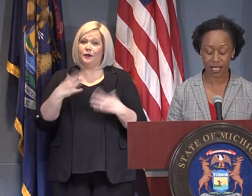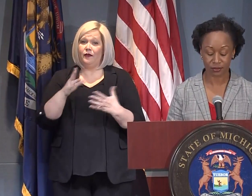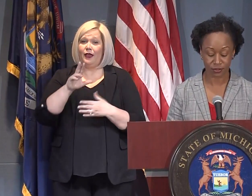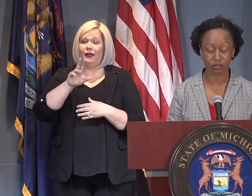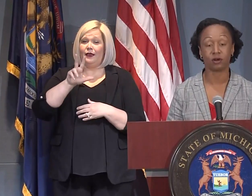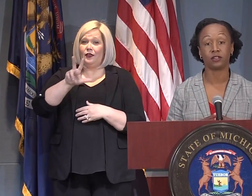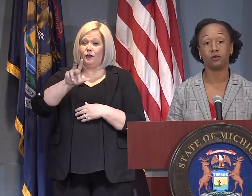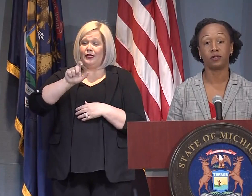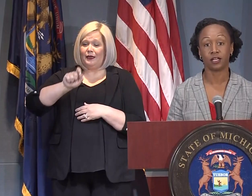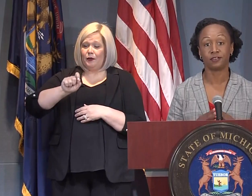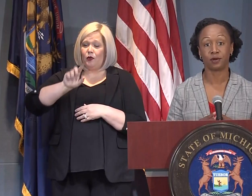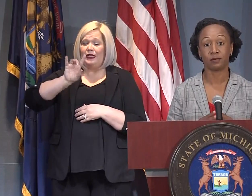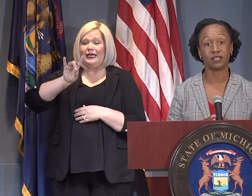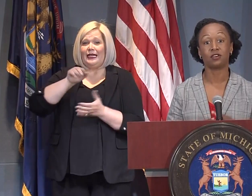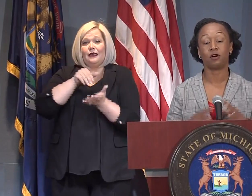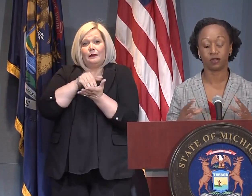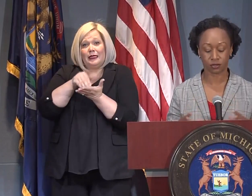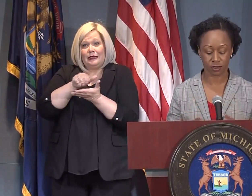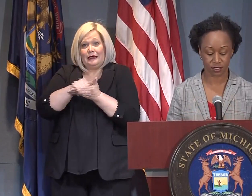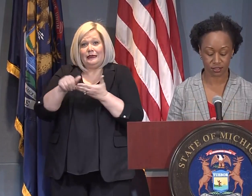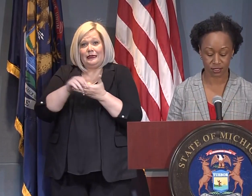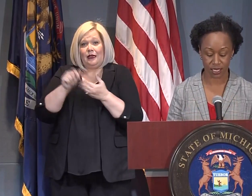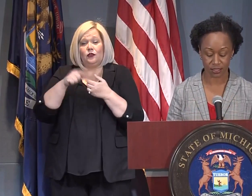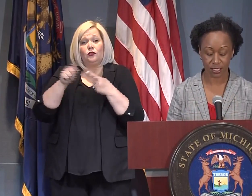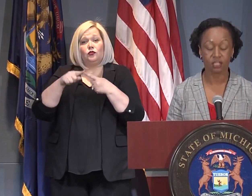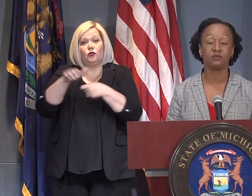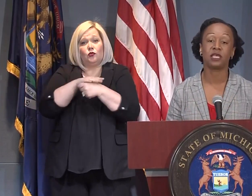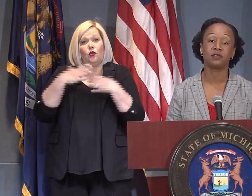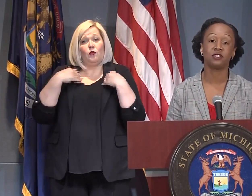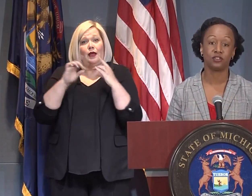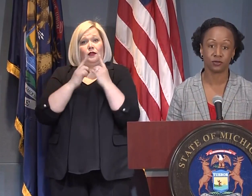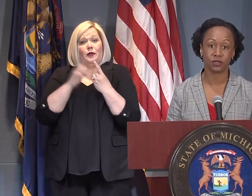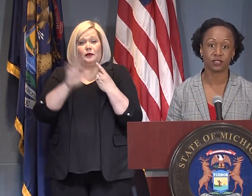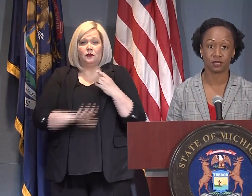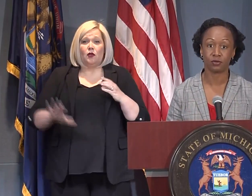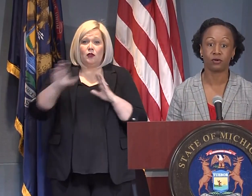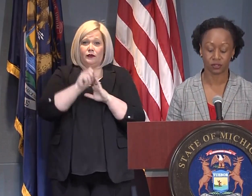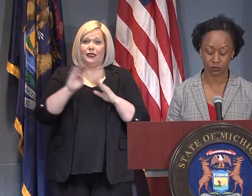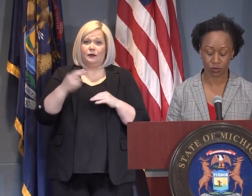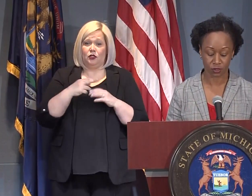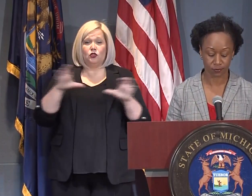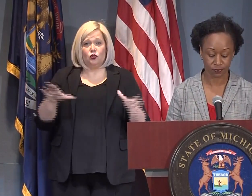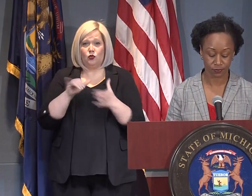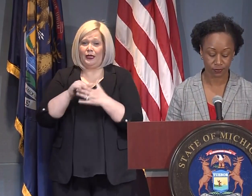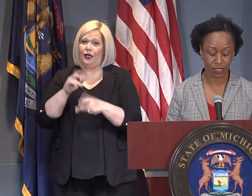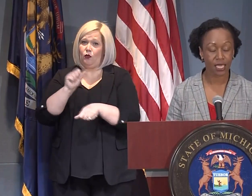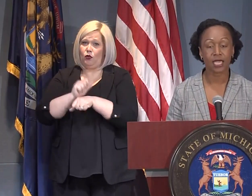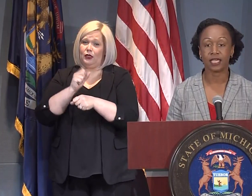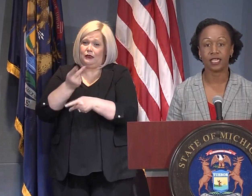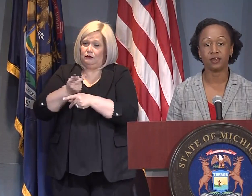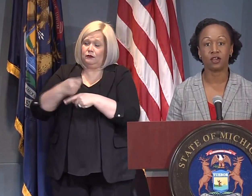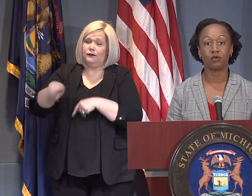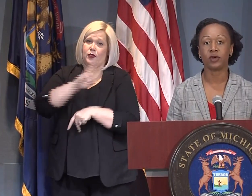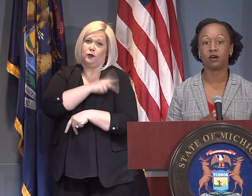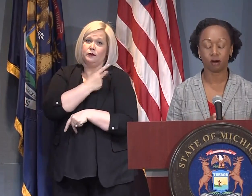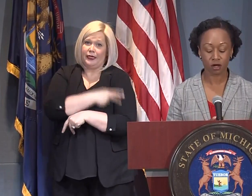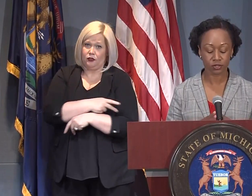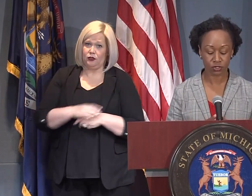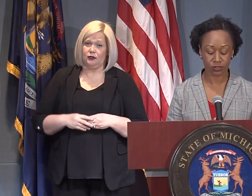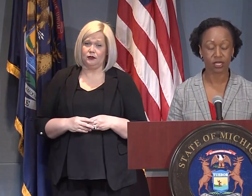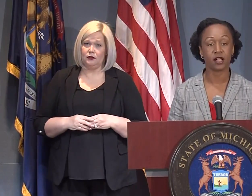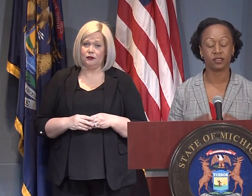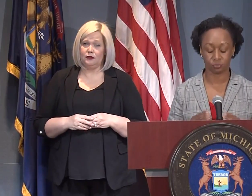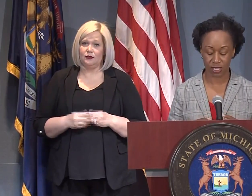million to our local health departments all across the state to be able to do this important work. Again, we are